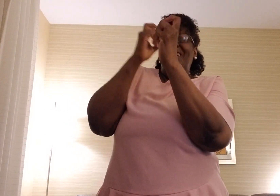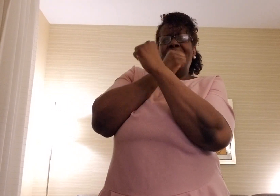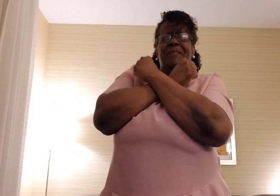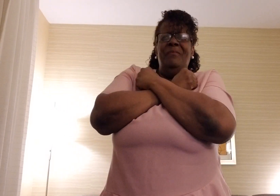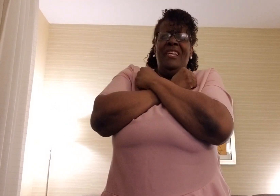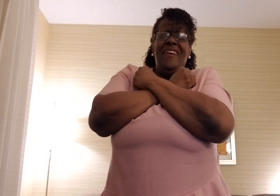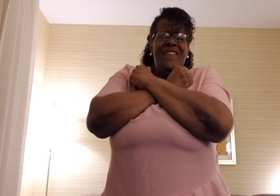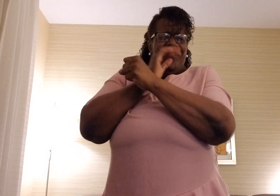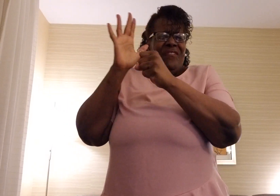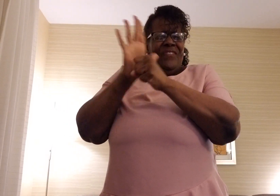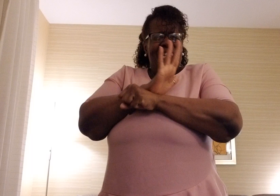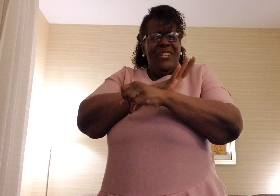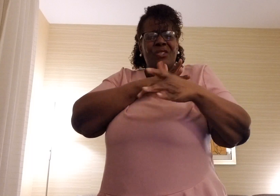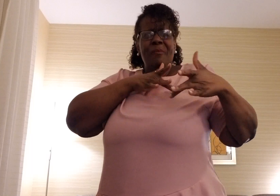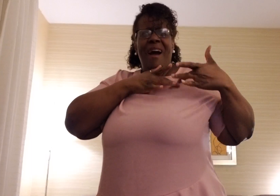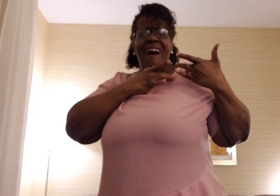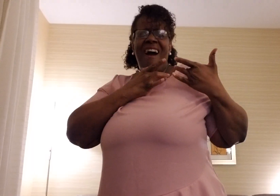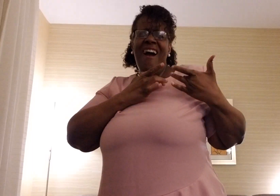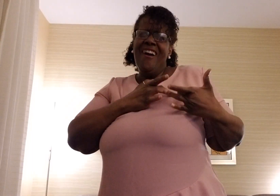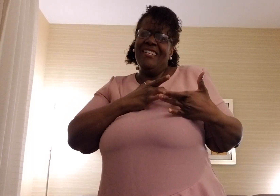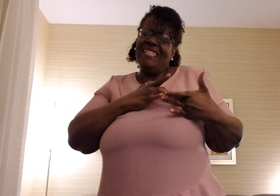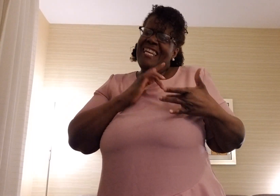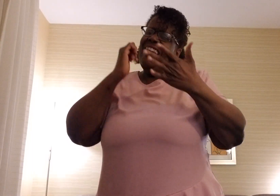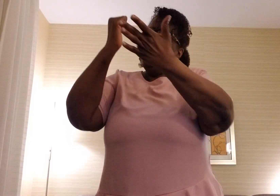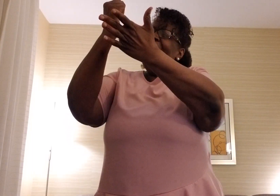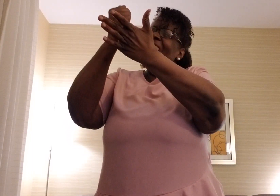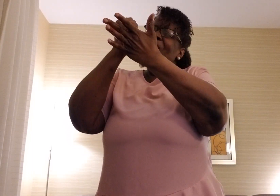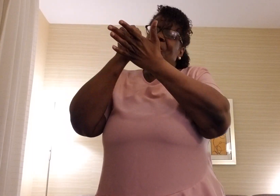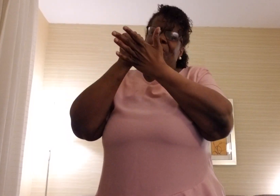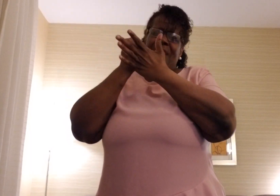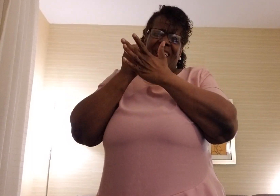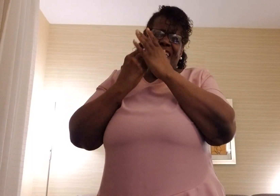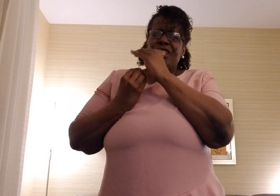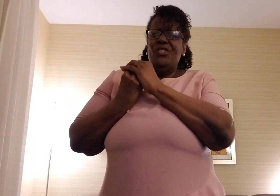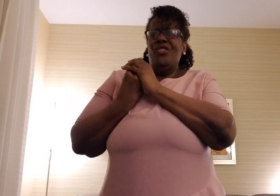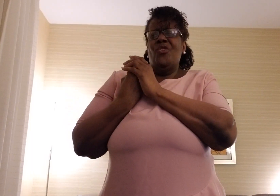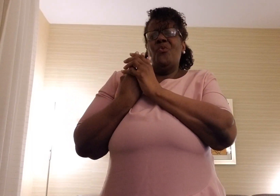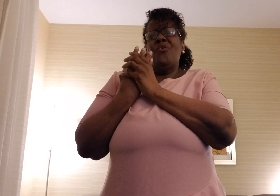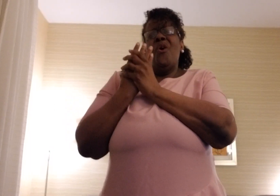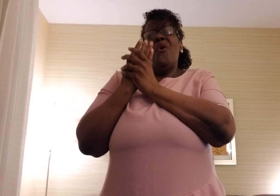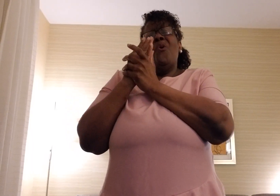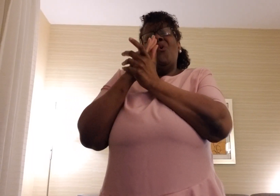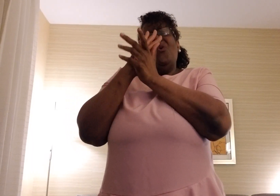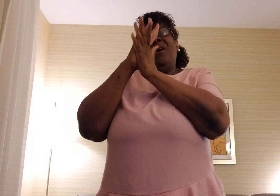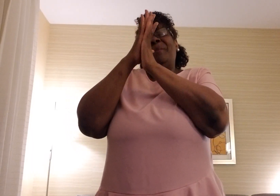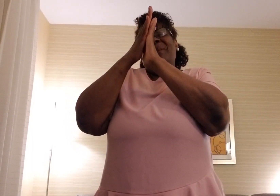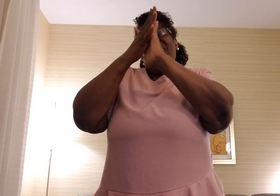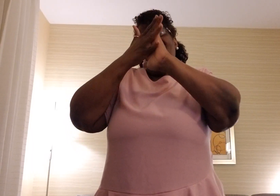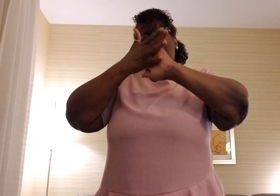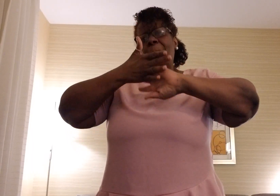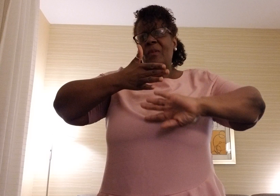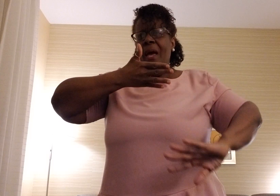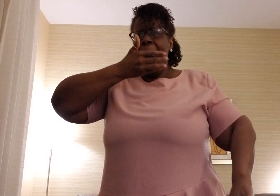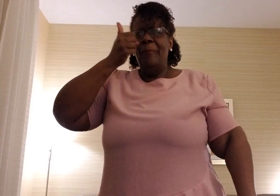love. Filled my heart. Helped me to grow and become